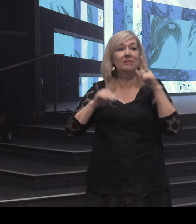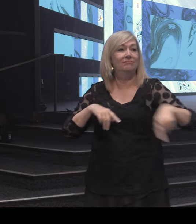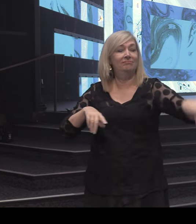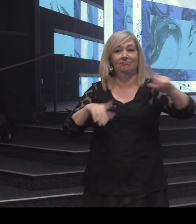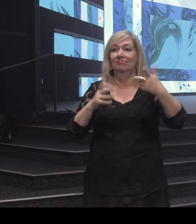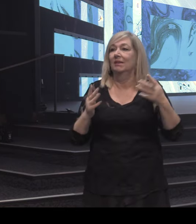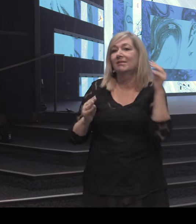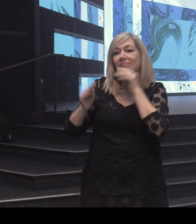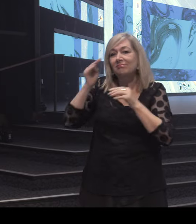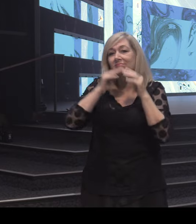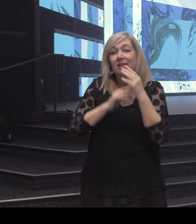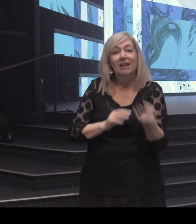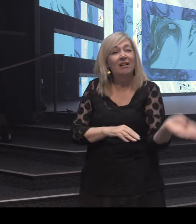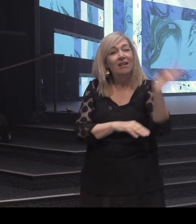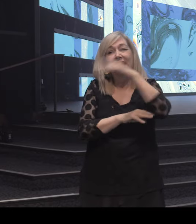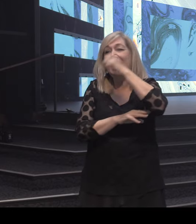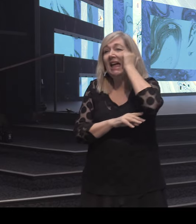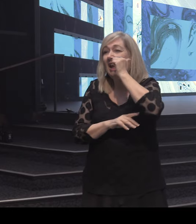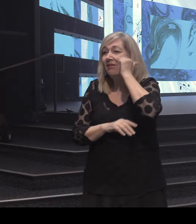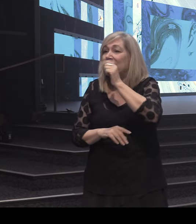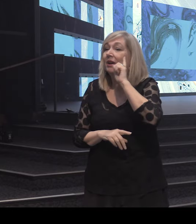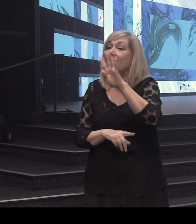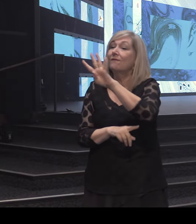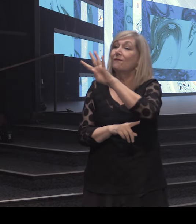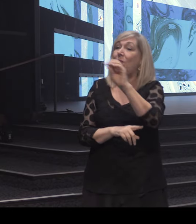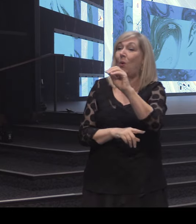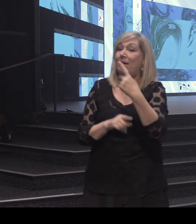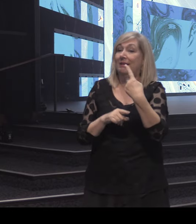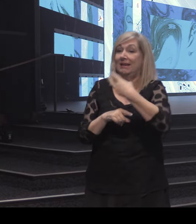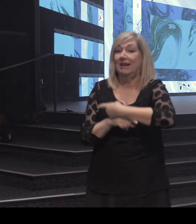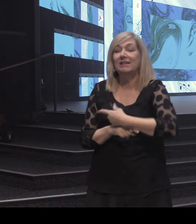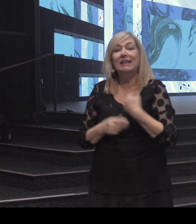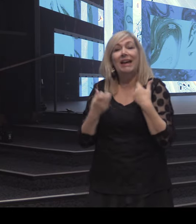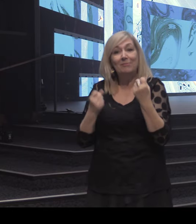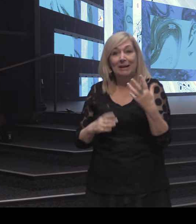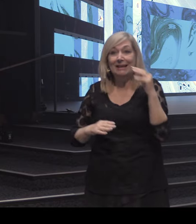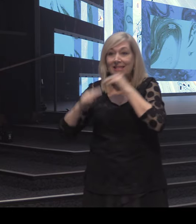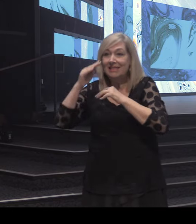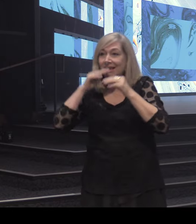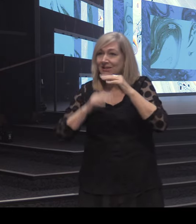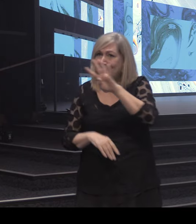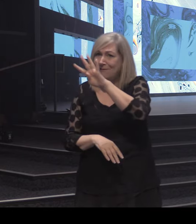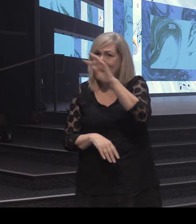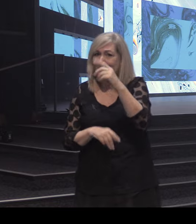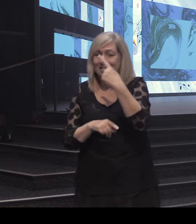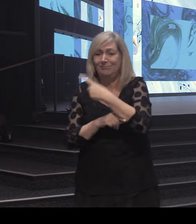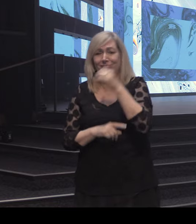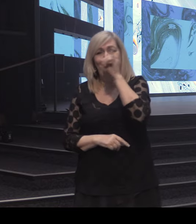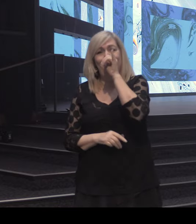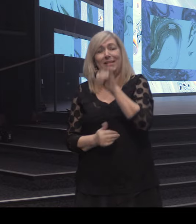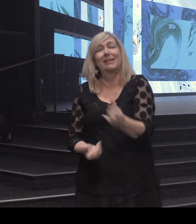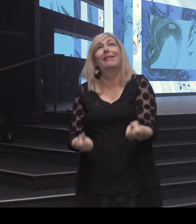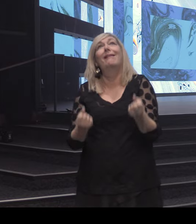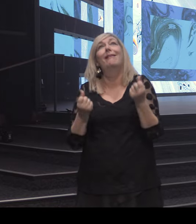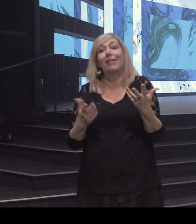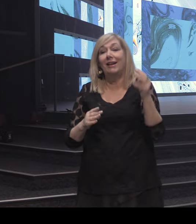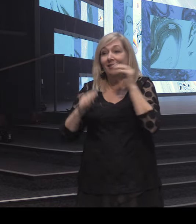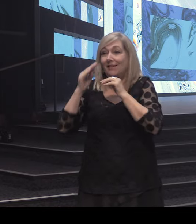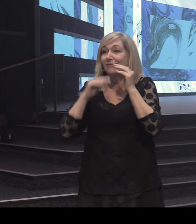day. After 40 days, you know, there's a lot of lies in there, those 40 days. And even though